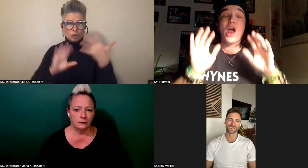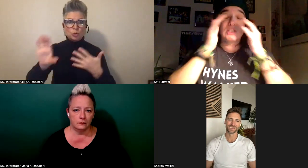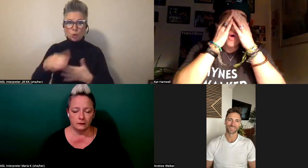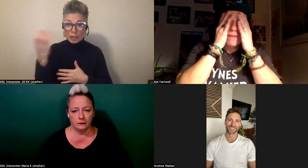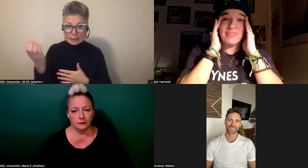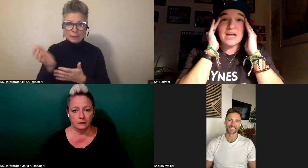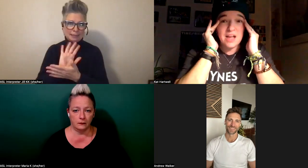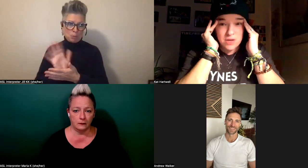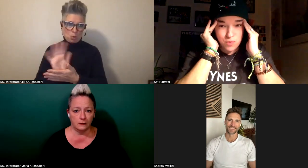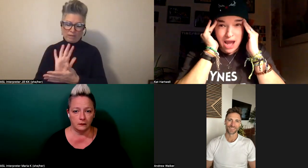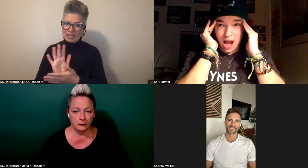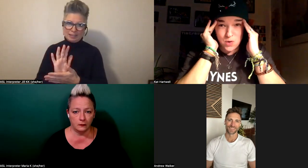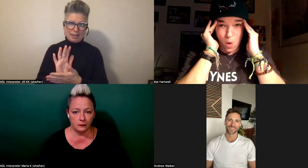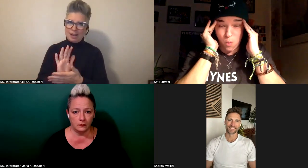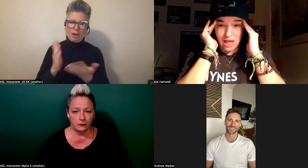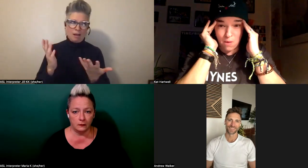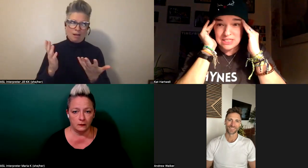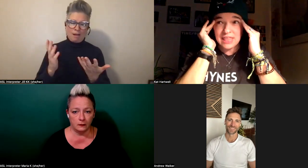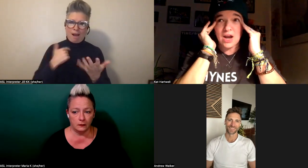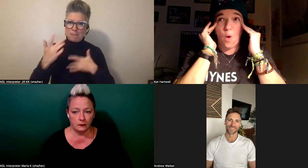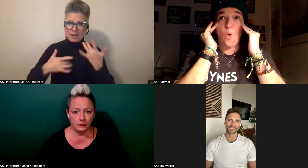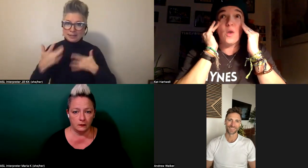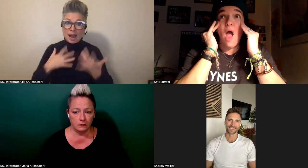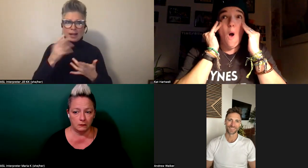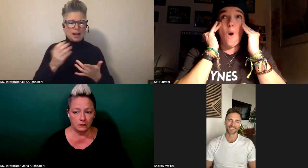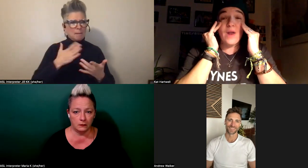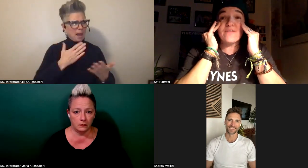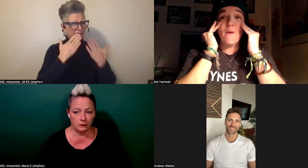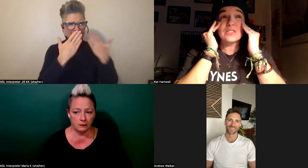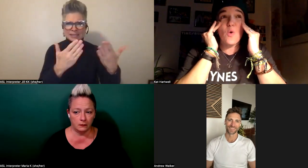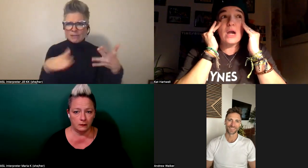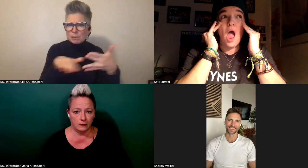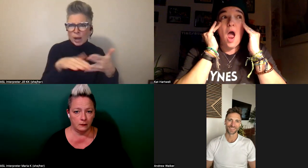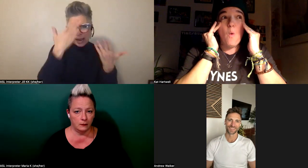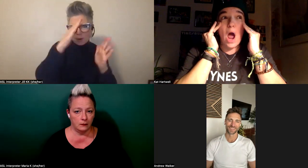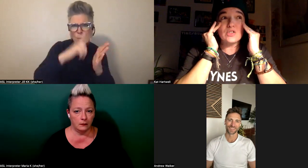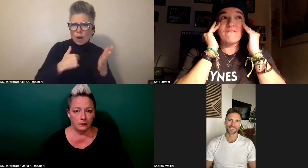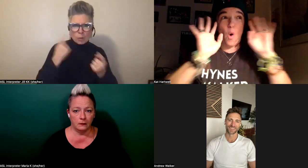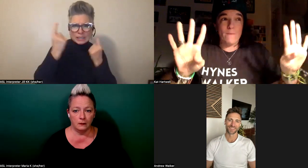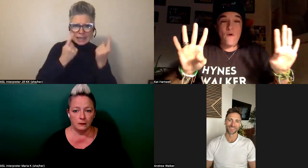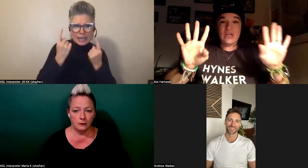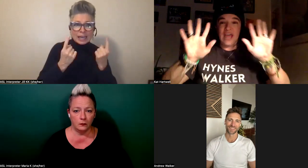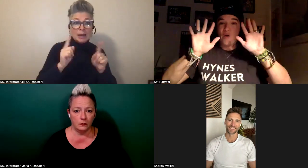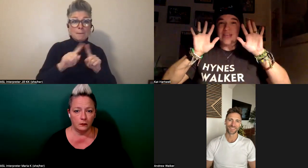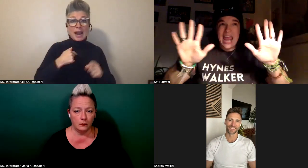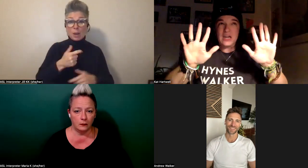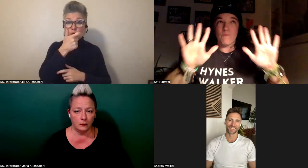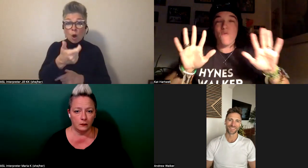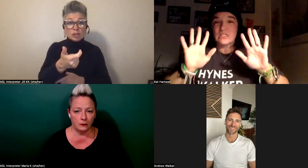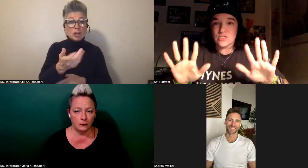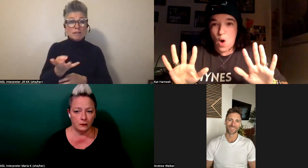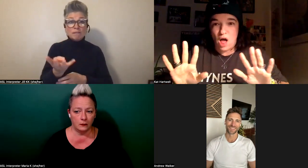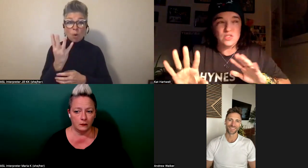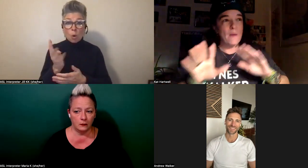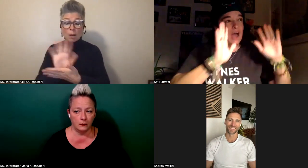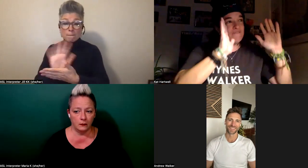you, during my Thanksgiving break, I don't know what I would think on or whatever I was doing. Watching 4 movies, they had 8